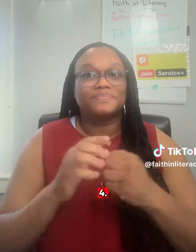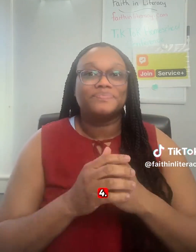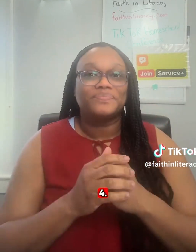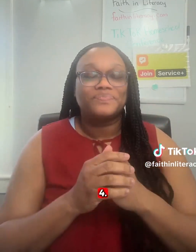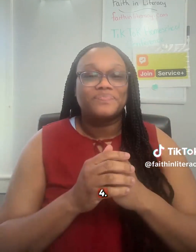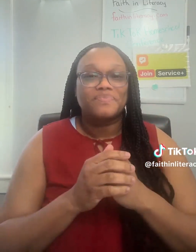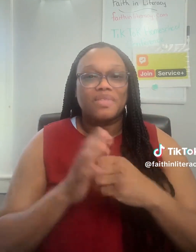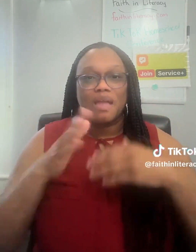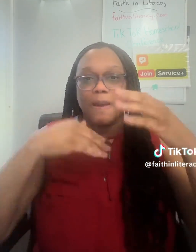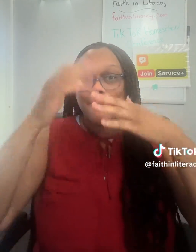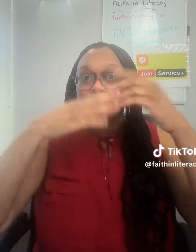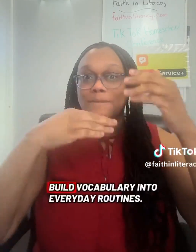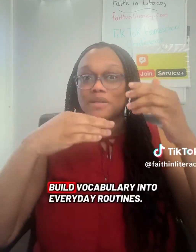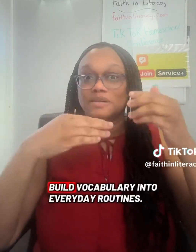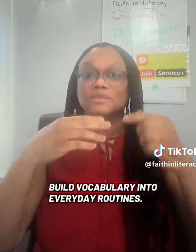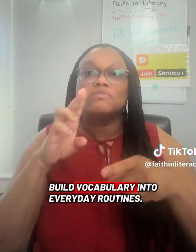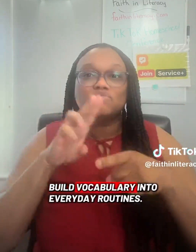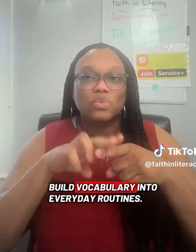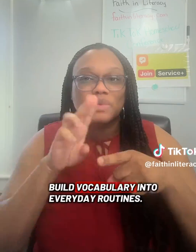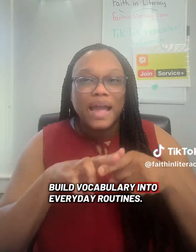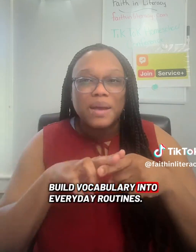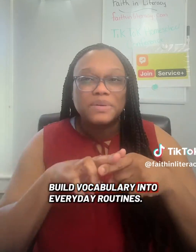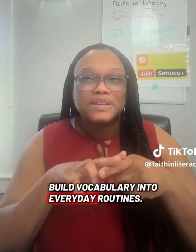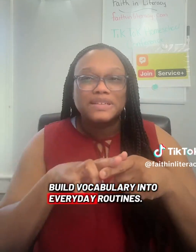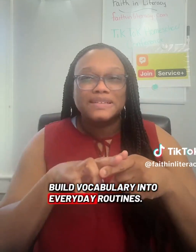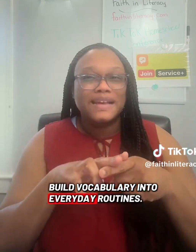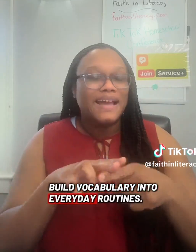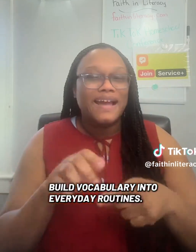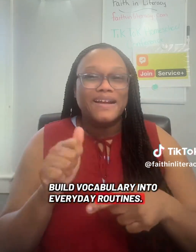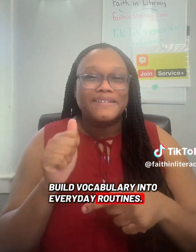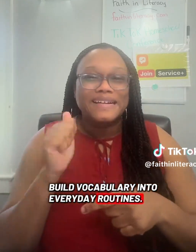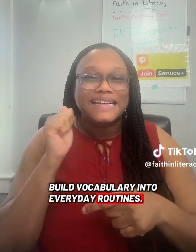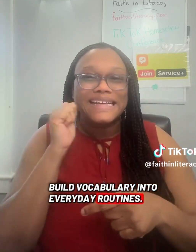4, build vocabulary into everyday routines.